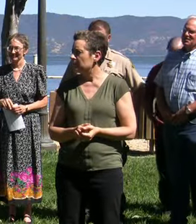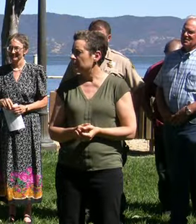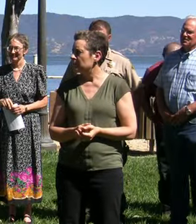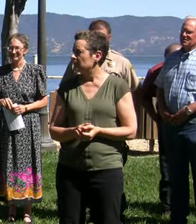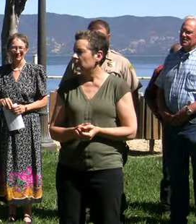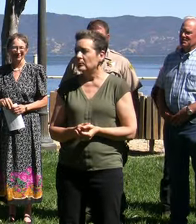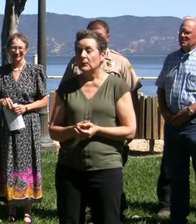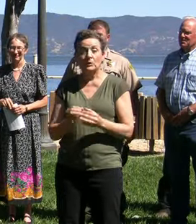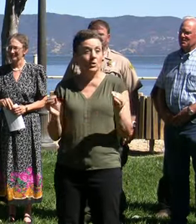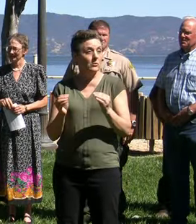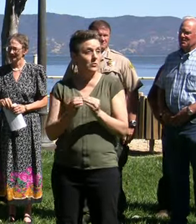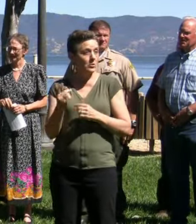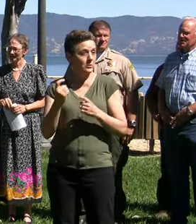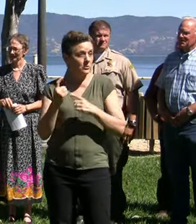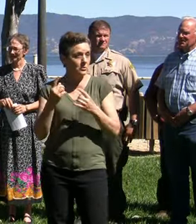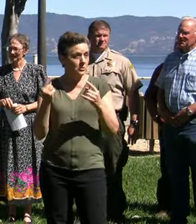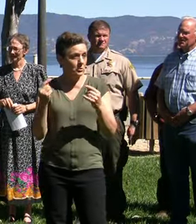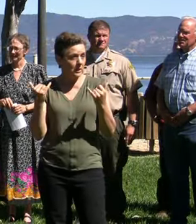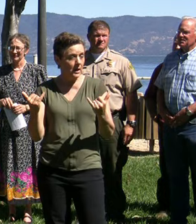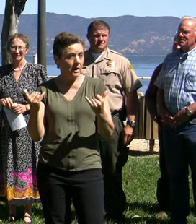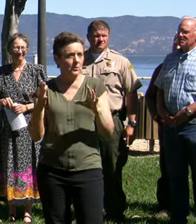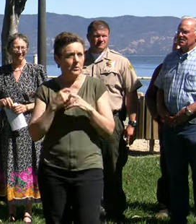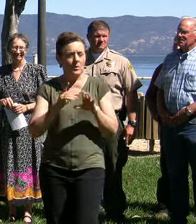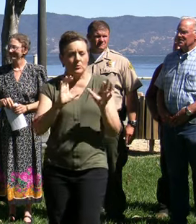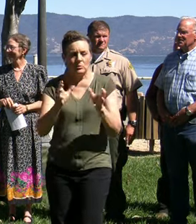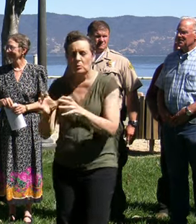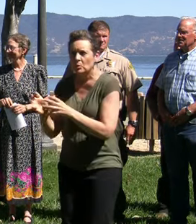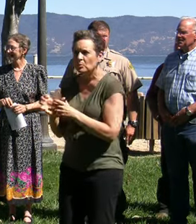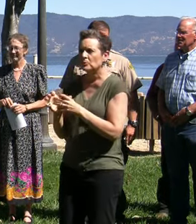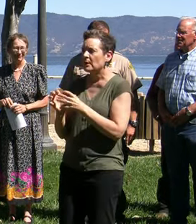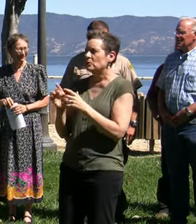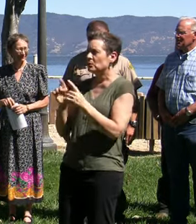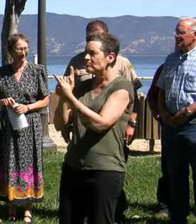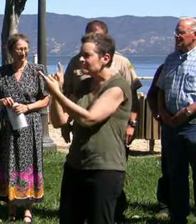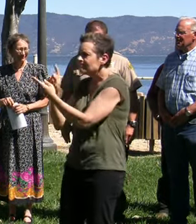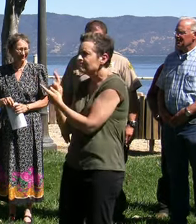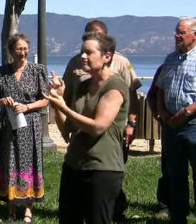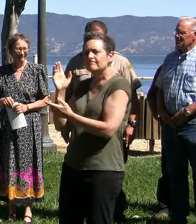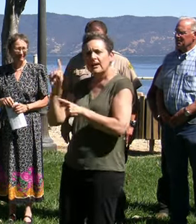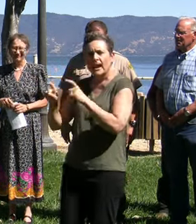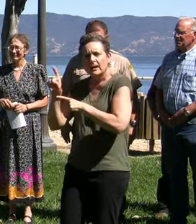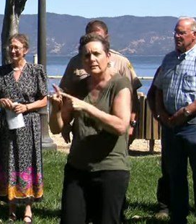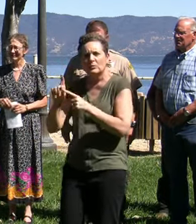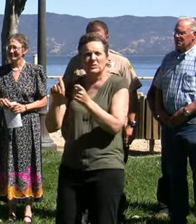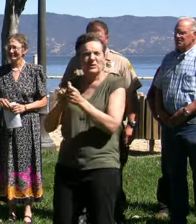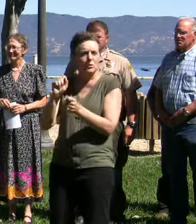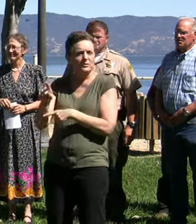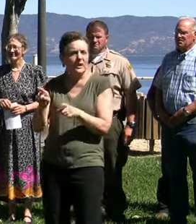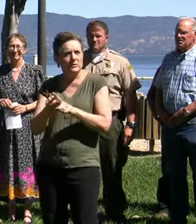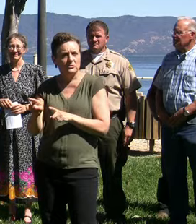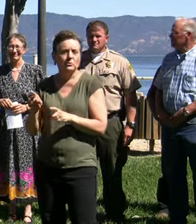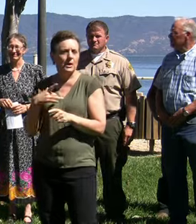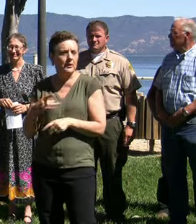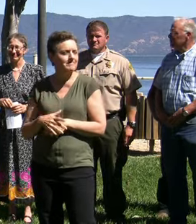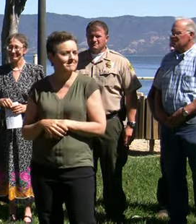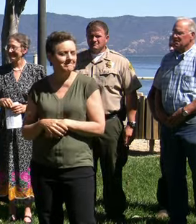much. All right, if we have no further questions, what we will do is we will break out into small groups and you can ask specific questions as you like. Wow.